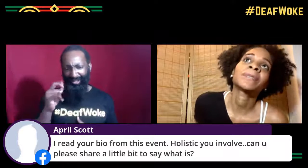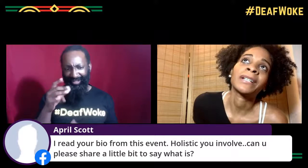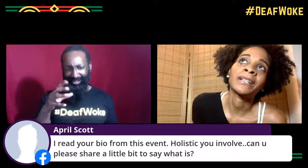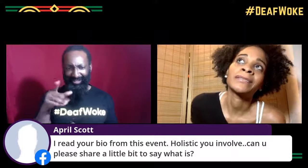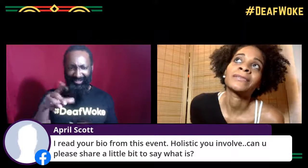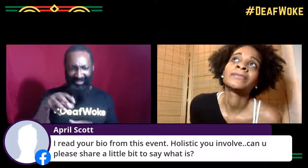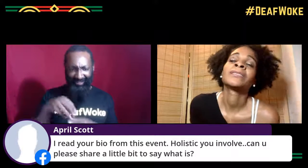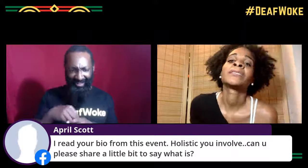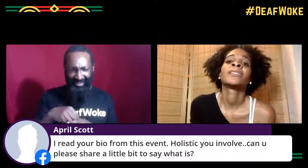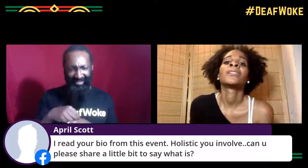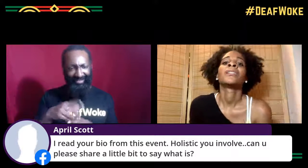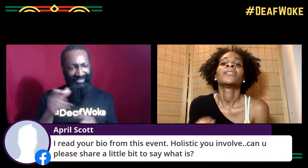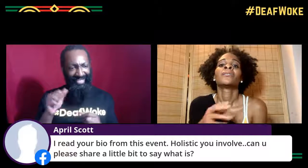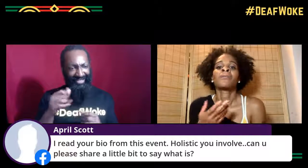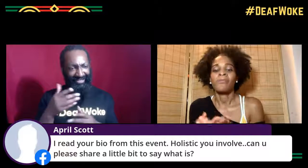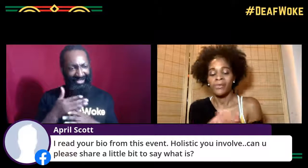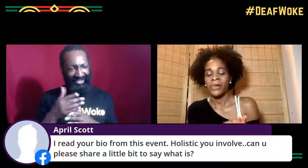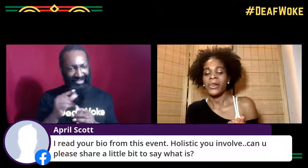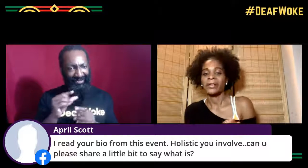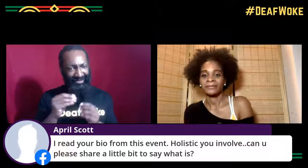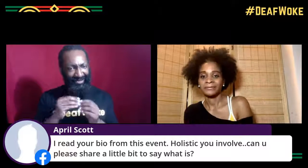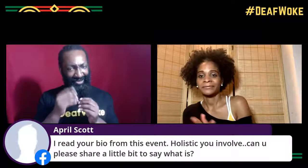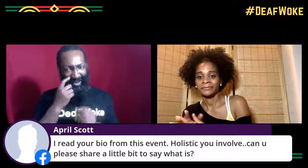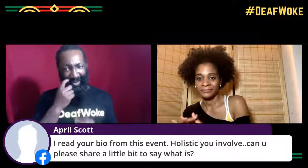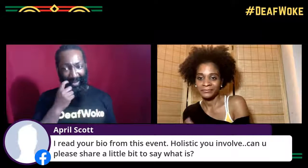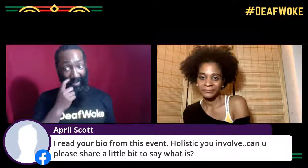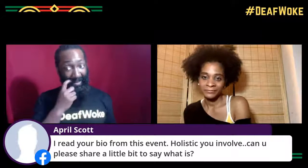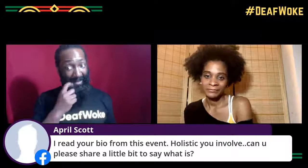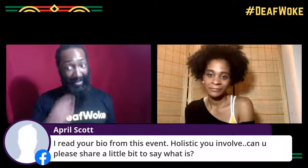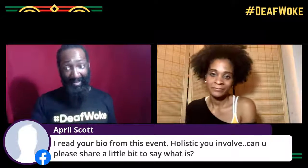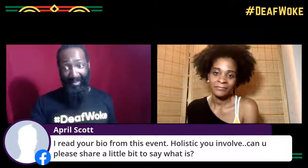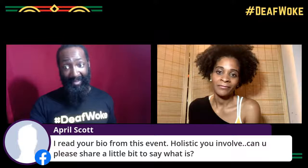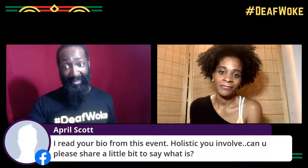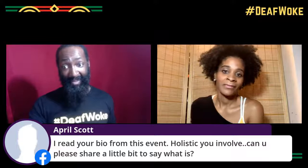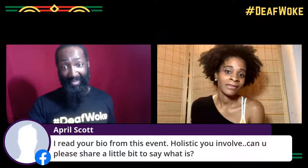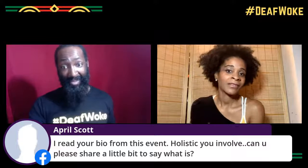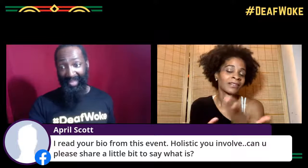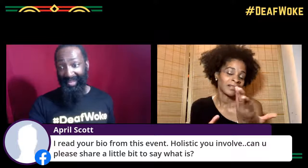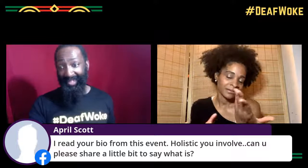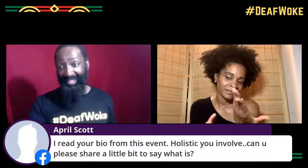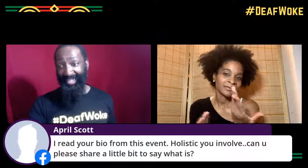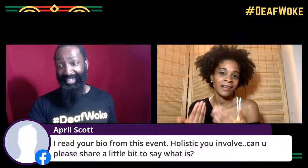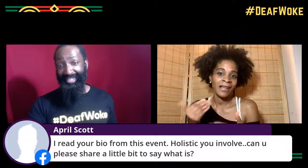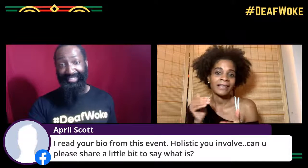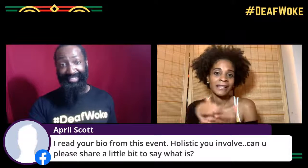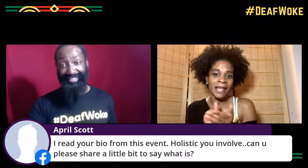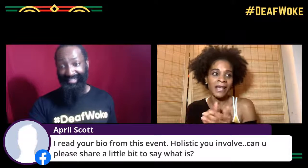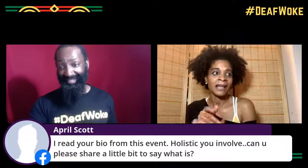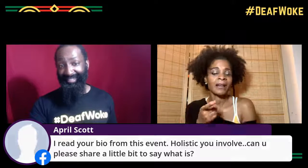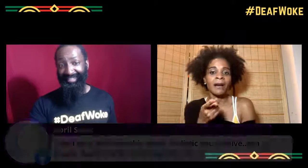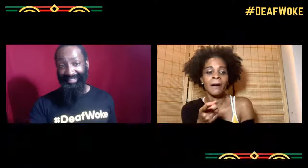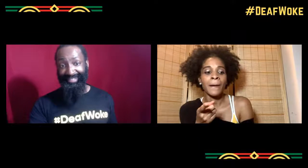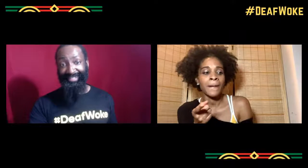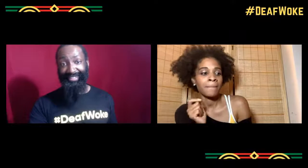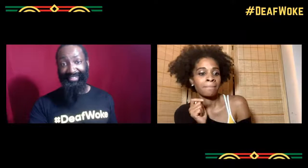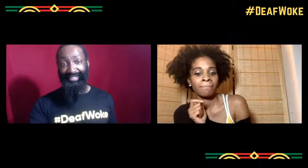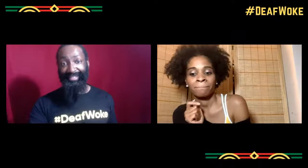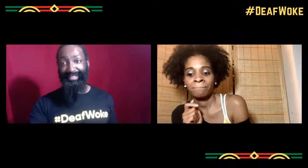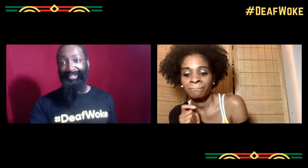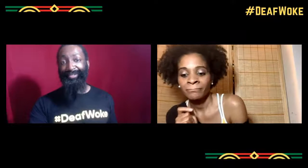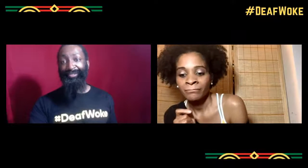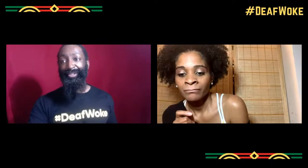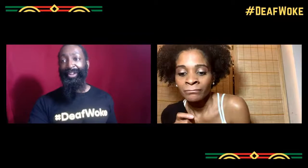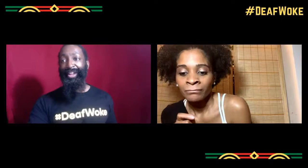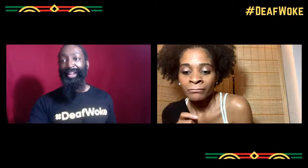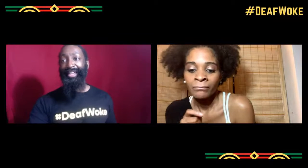Yeah, so I read your bio for this event. A question from the audience. Holistic things that you're involved in. And